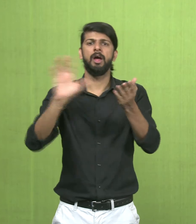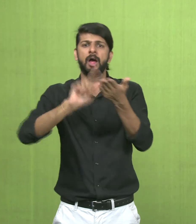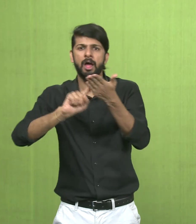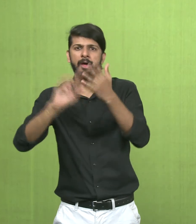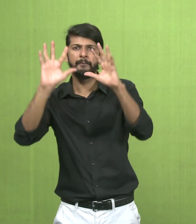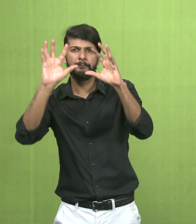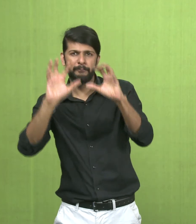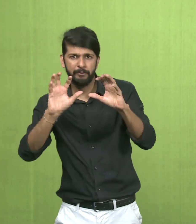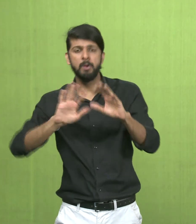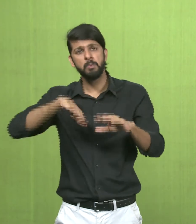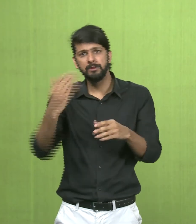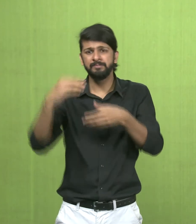is more.